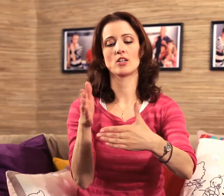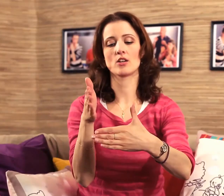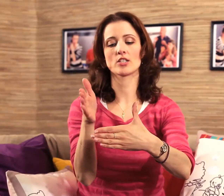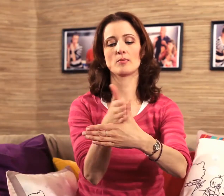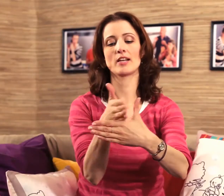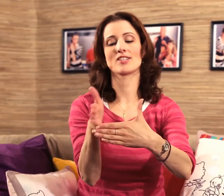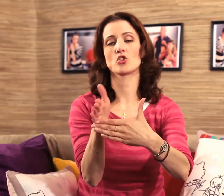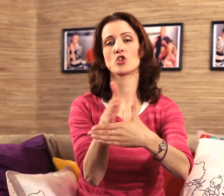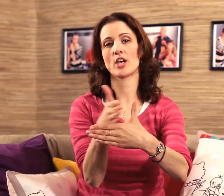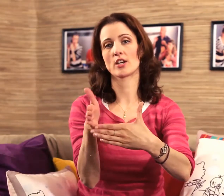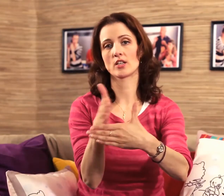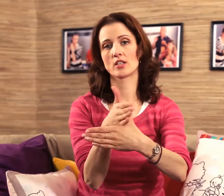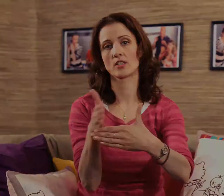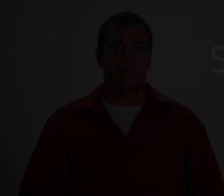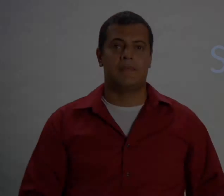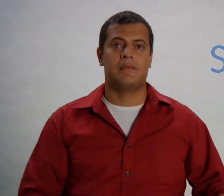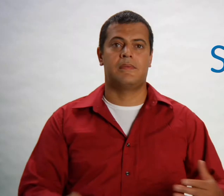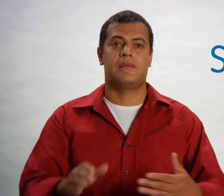Along the same lines as is share.